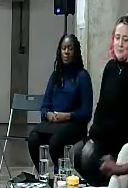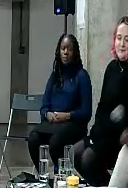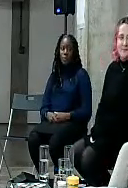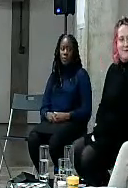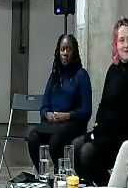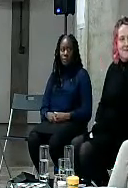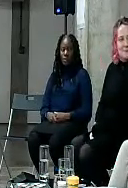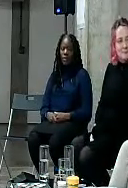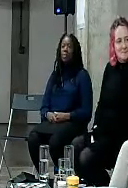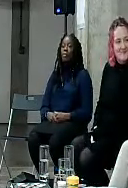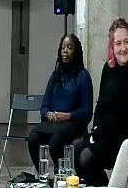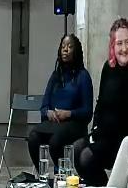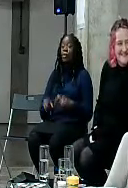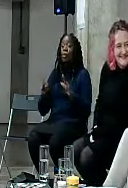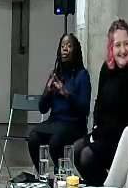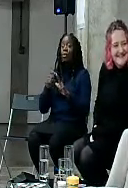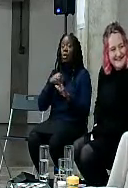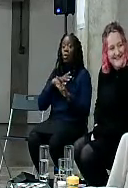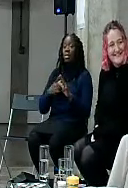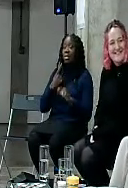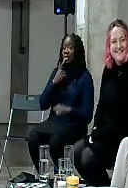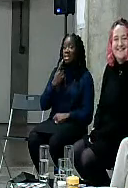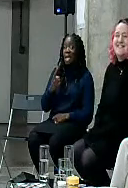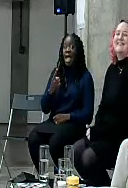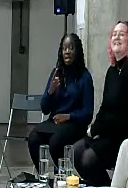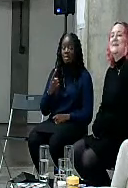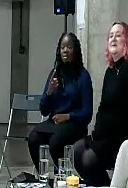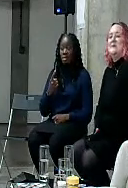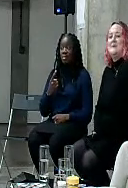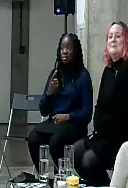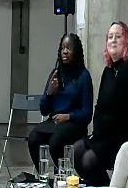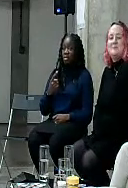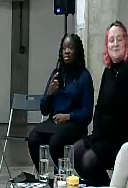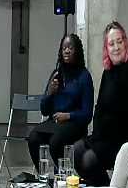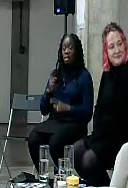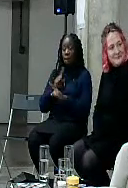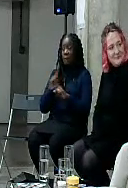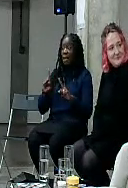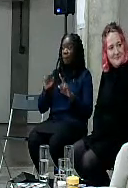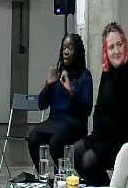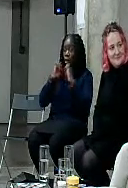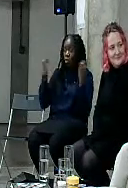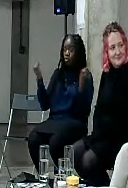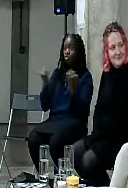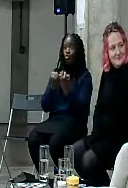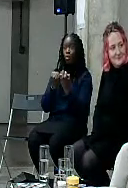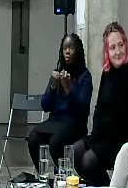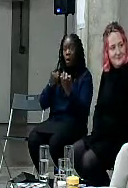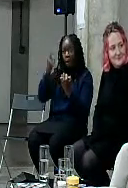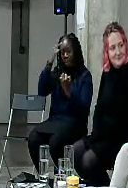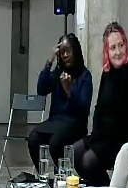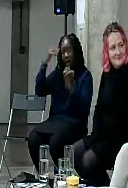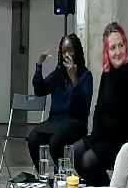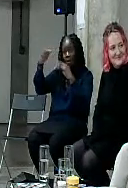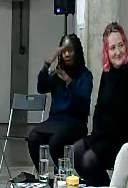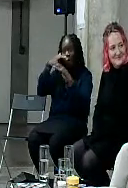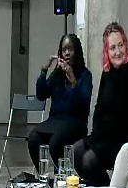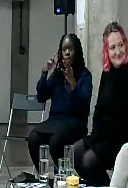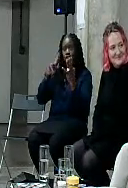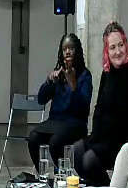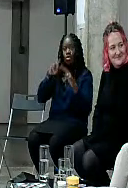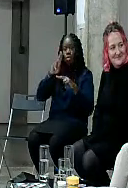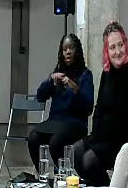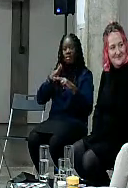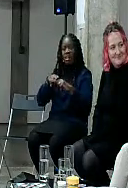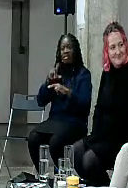I was just going to say, when you have a group of people who are like-minded, UFFC, Anna and